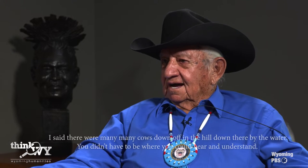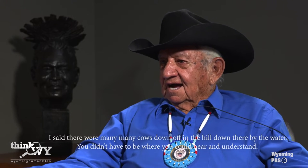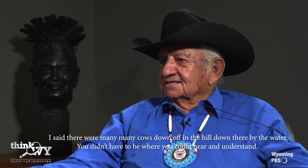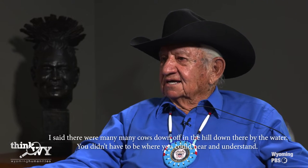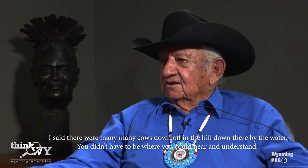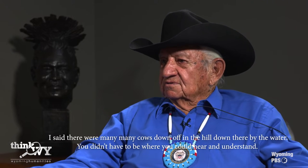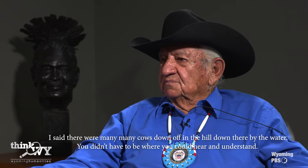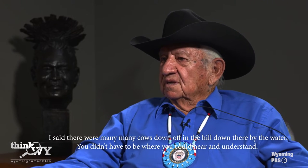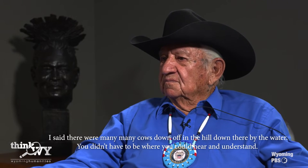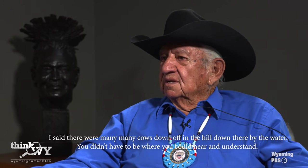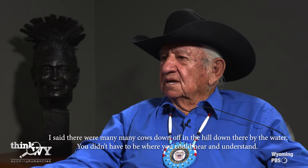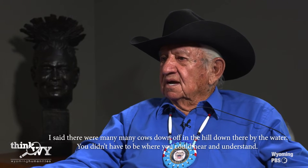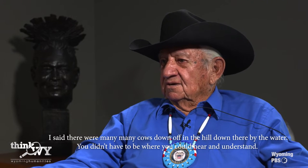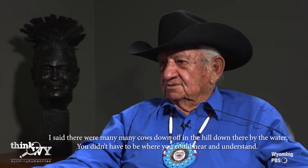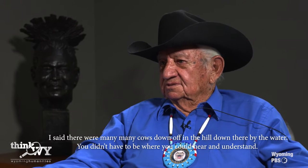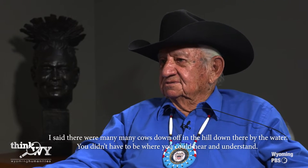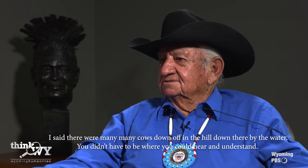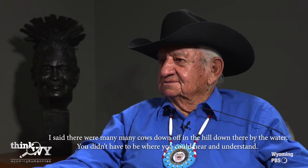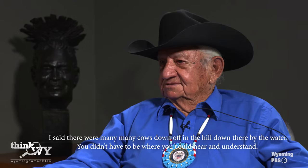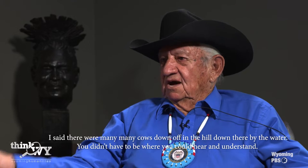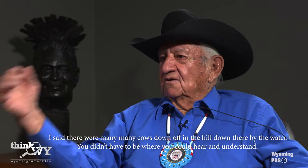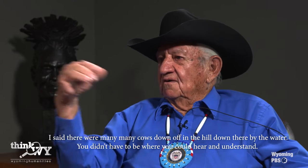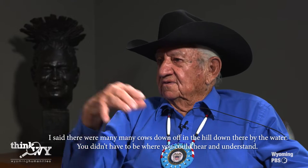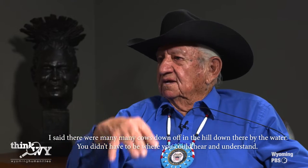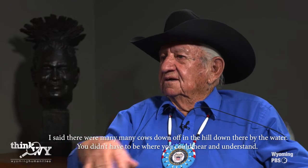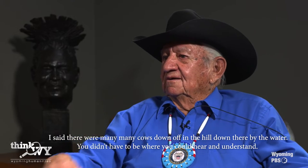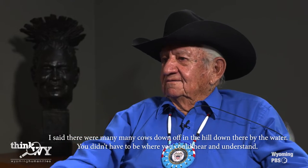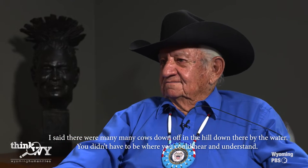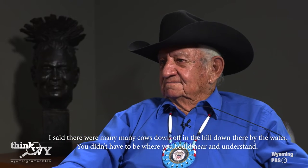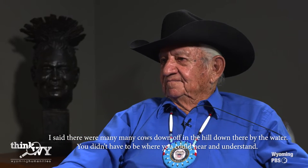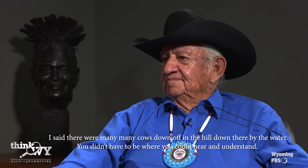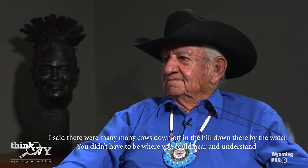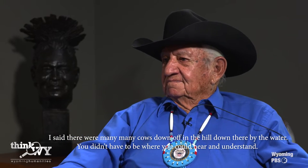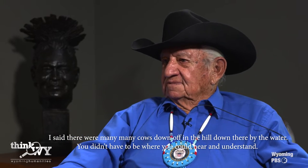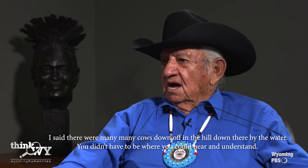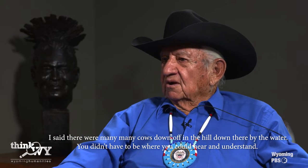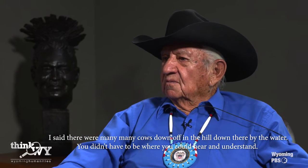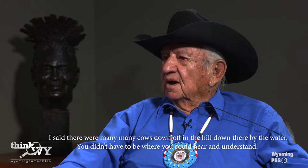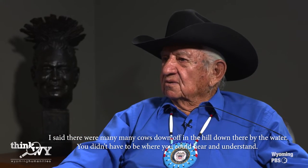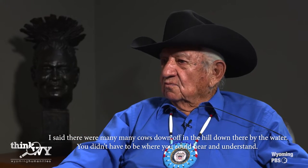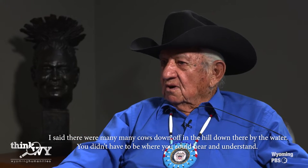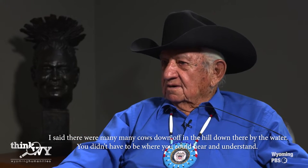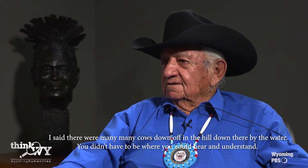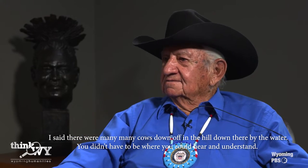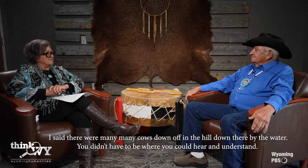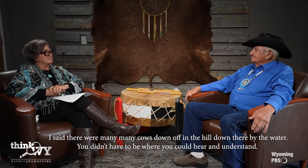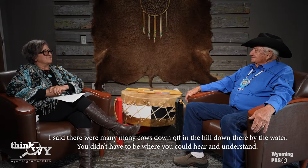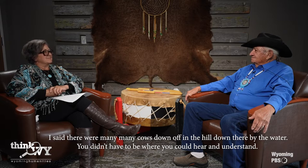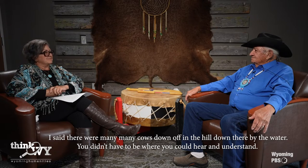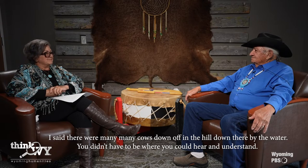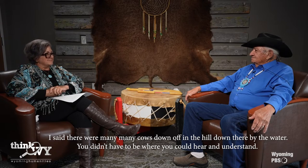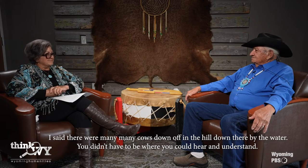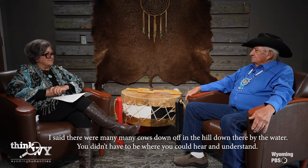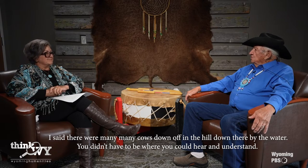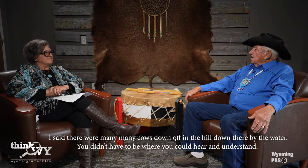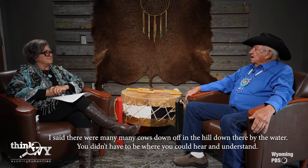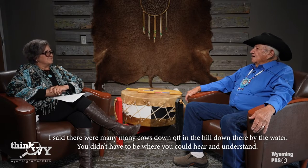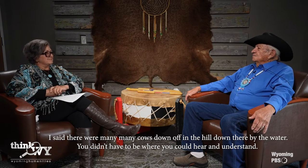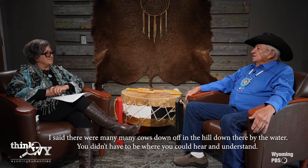I said there was many, many cows down off in the hill, down there by the water. You didn't have to be